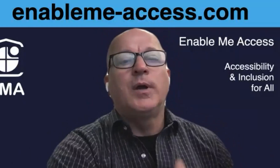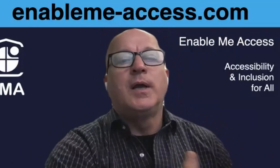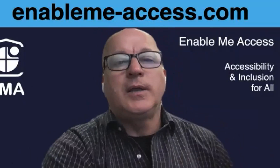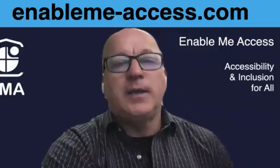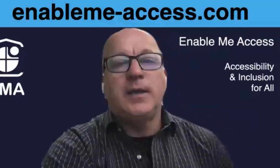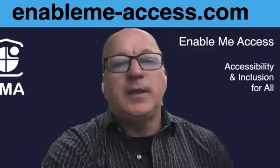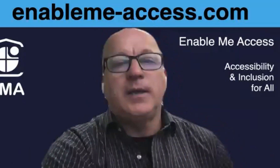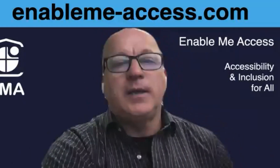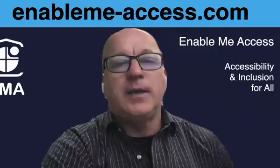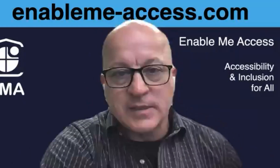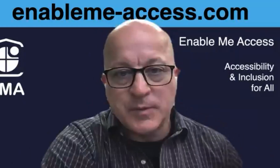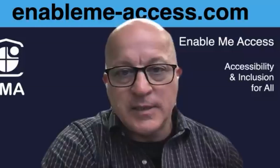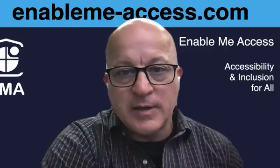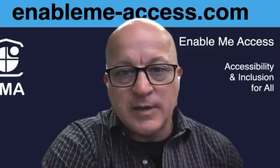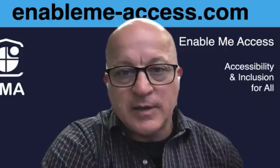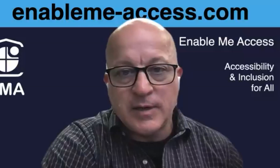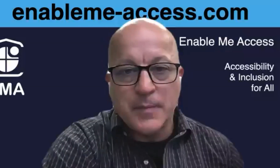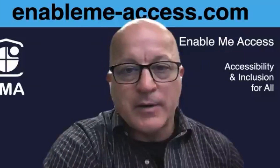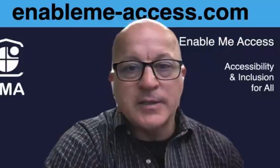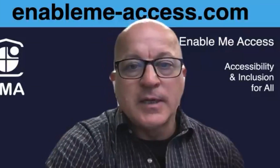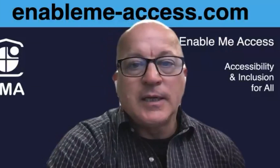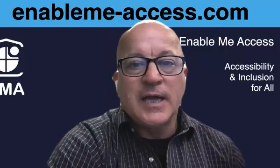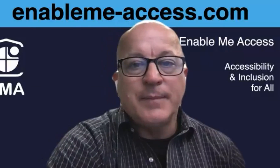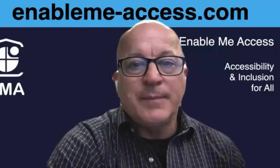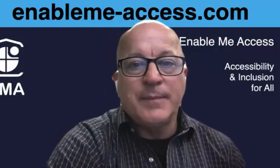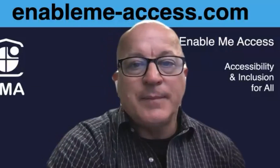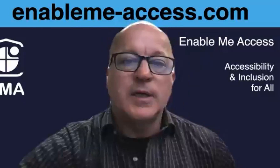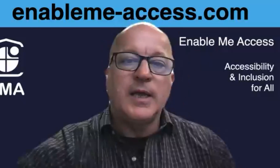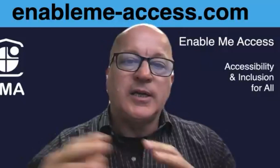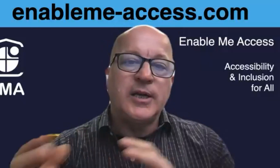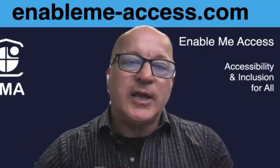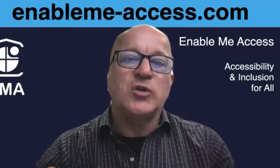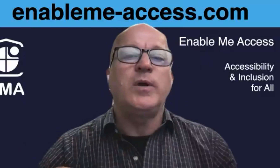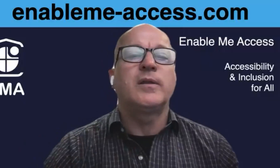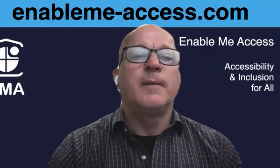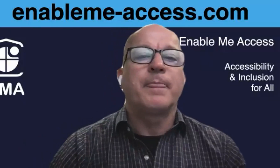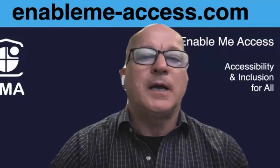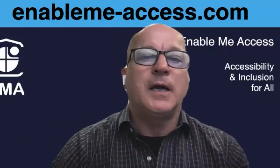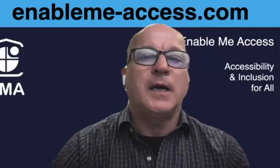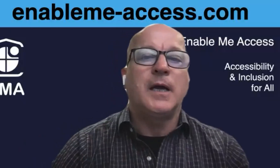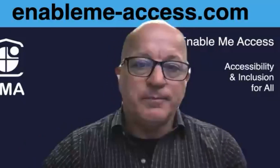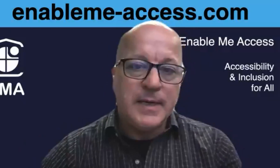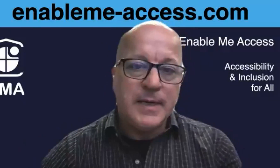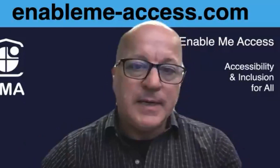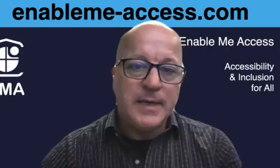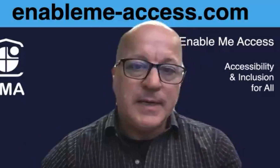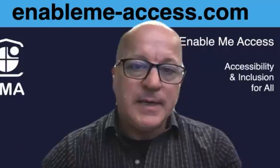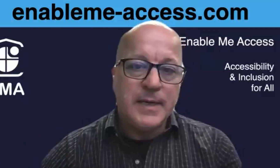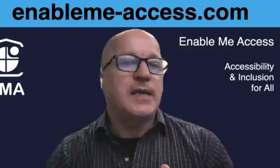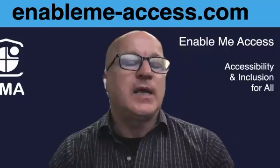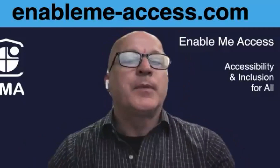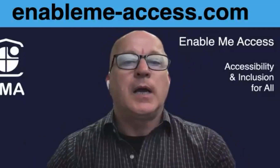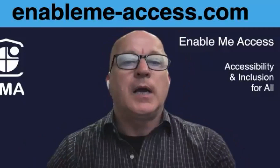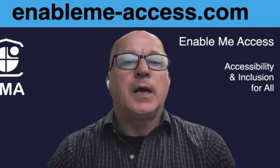your app or the Accessible India app, Sugamya Bharat, can be used in connection with social media. So